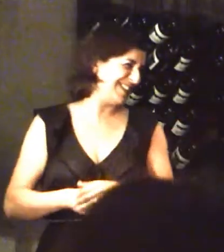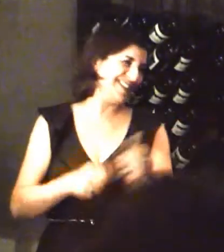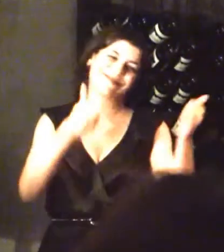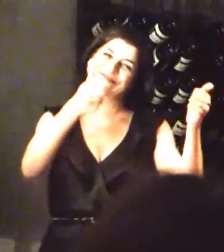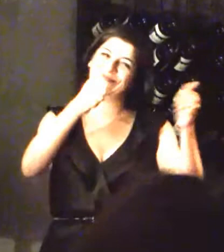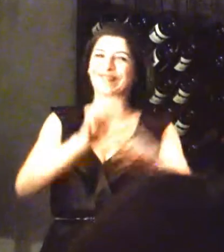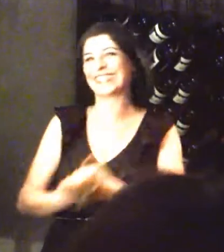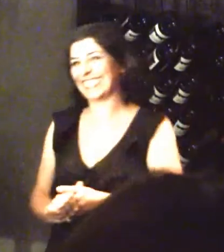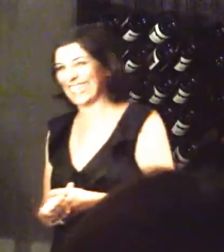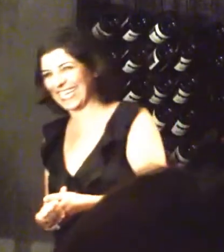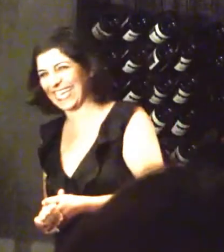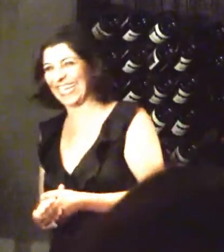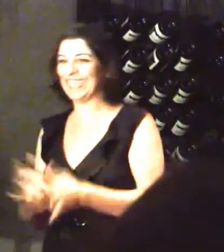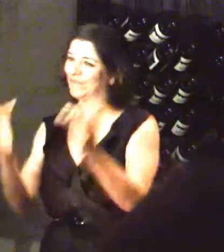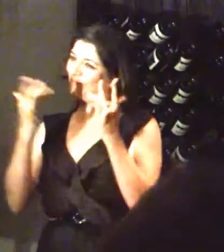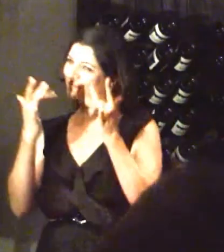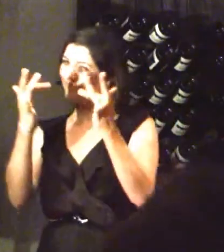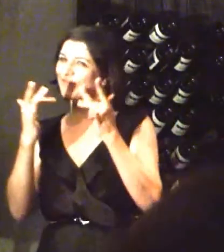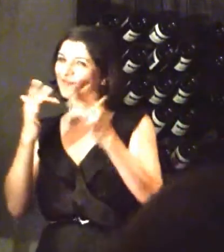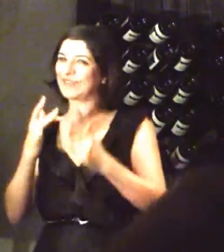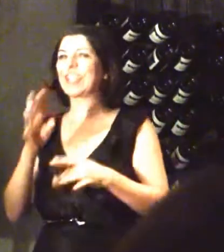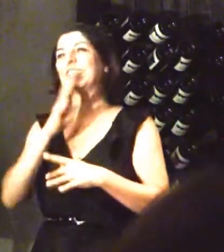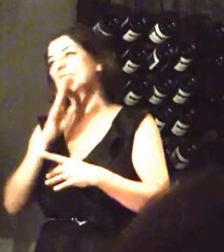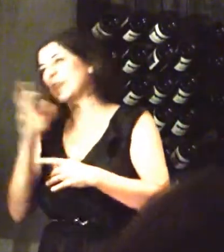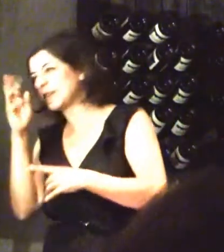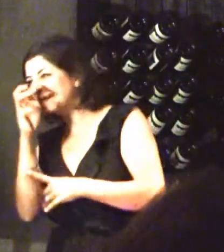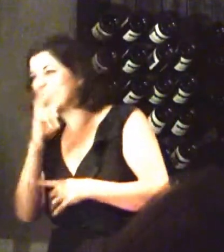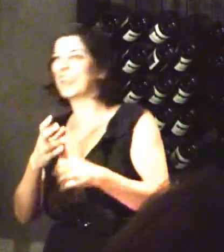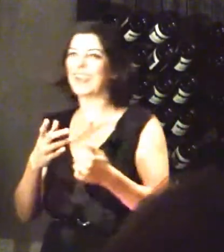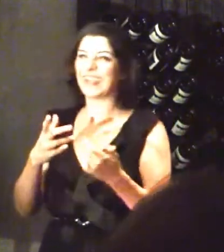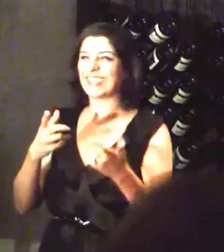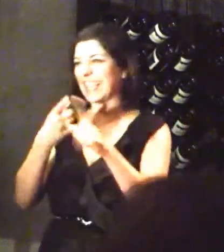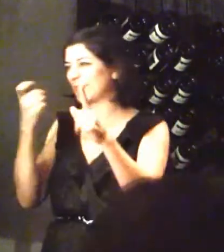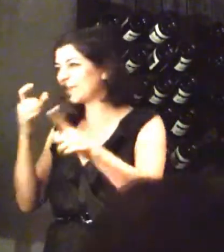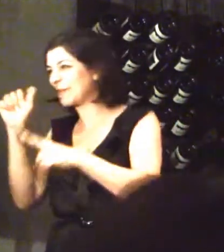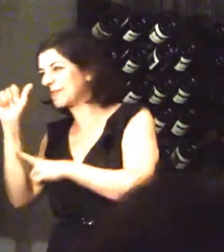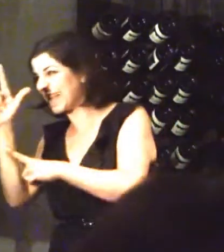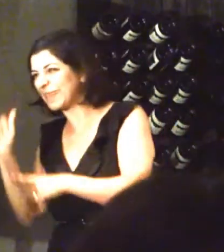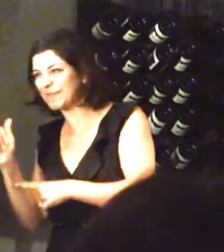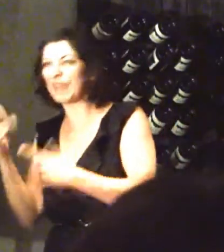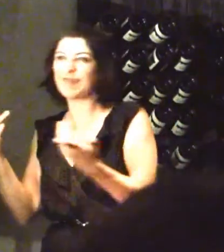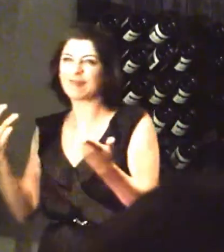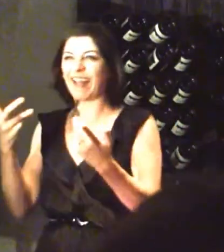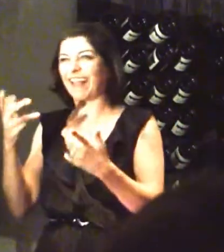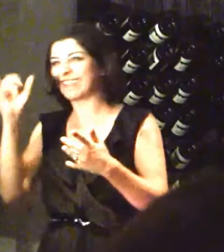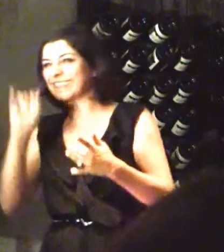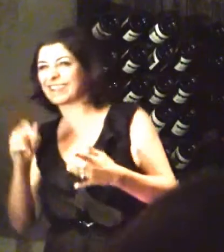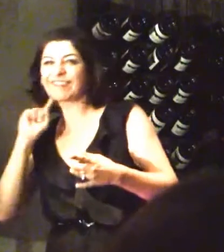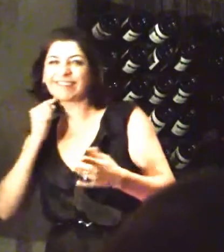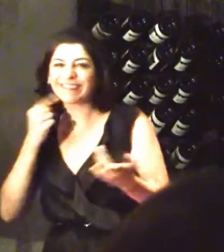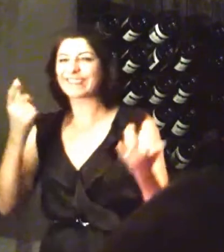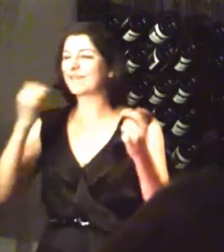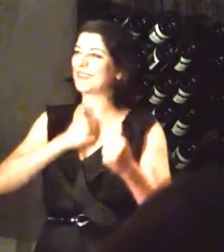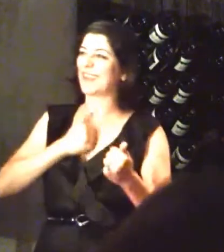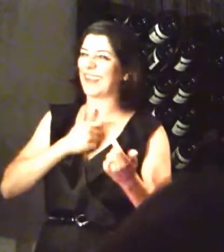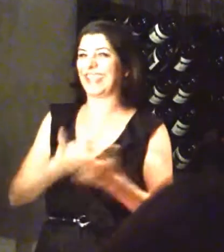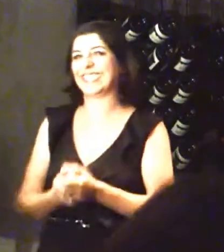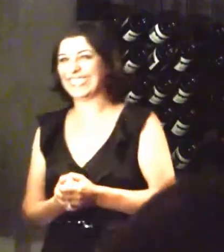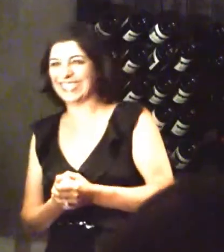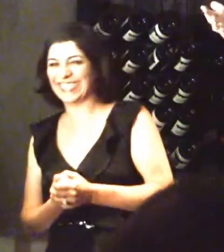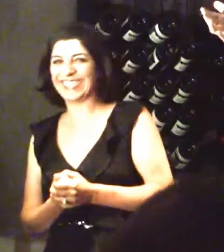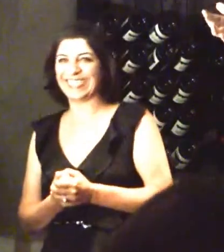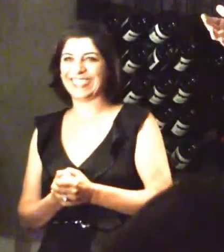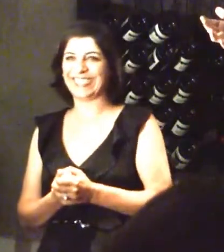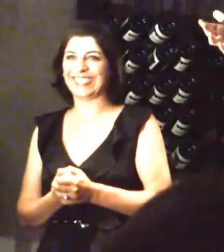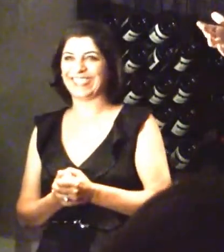I'm so sorry. And I talk weird, and I'm from Alabama. Like, I'm sorry. It's